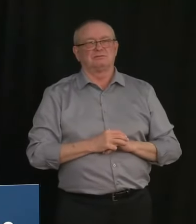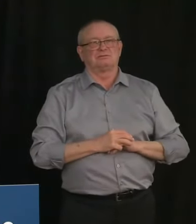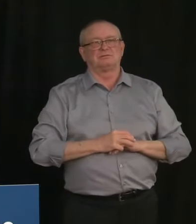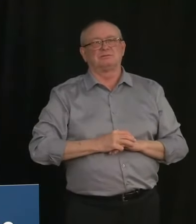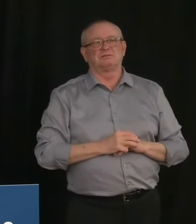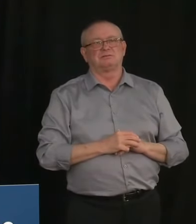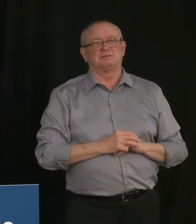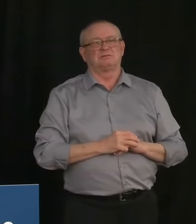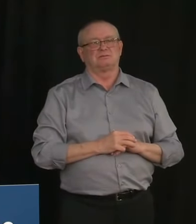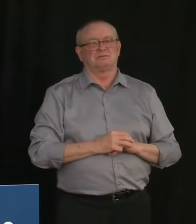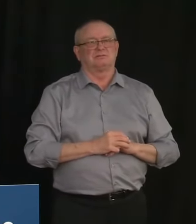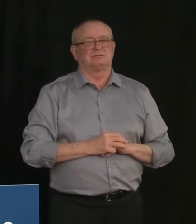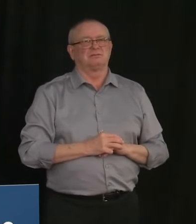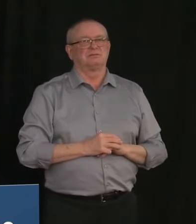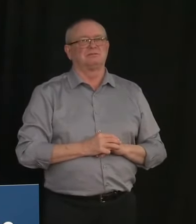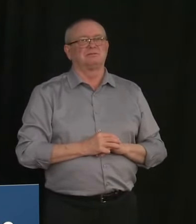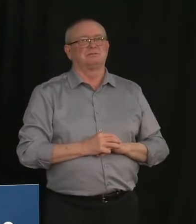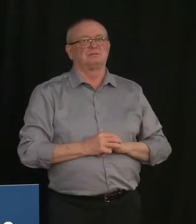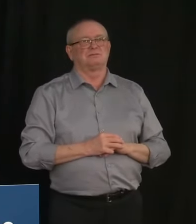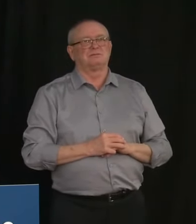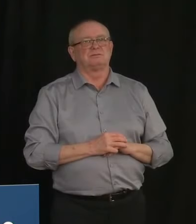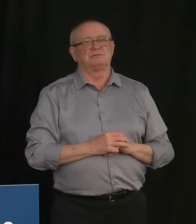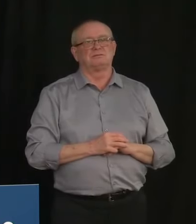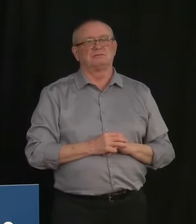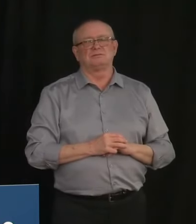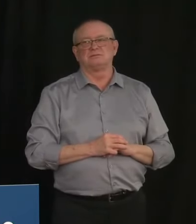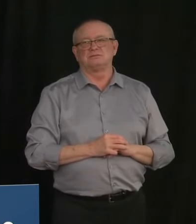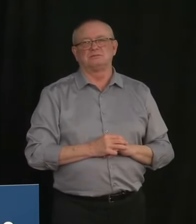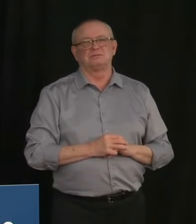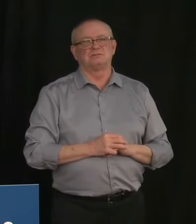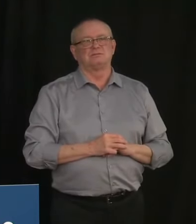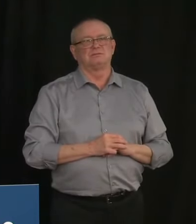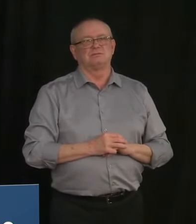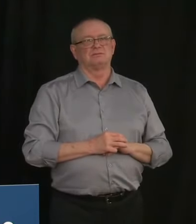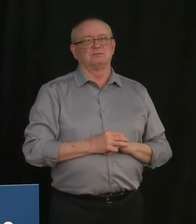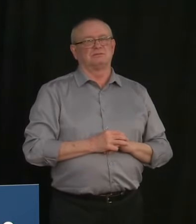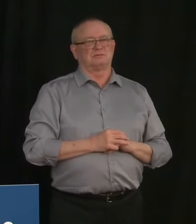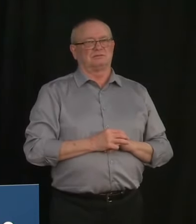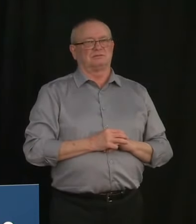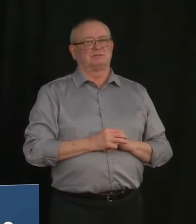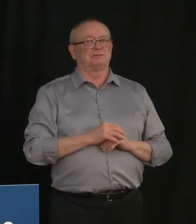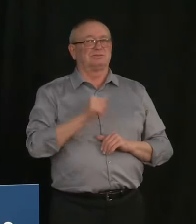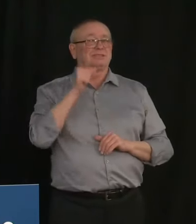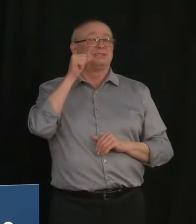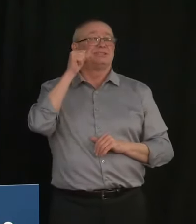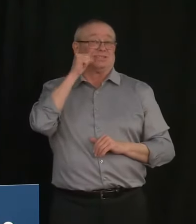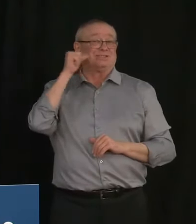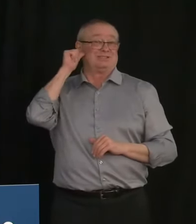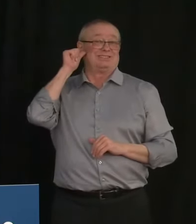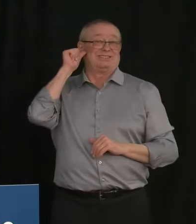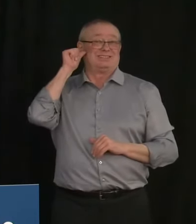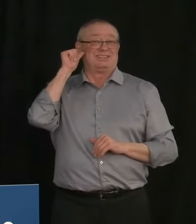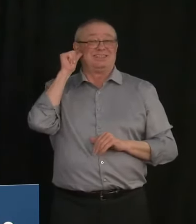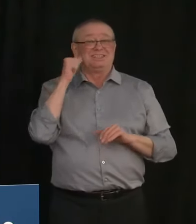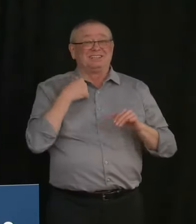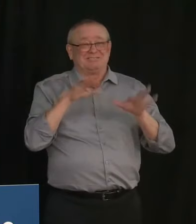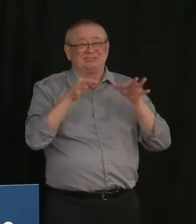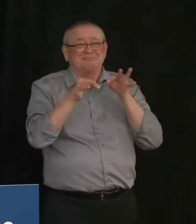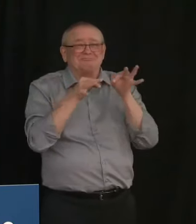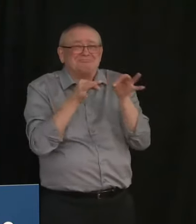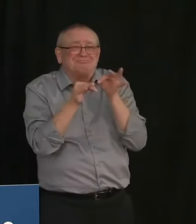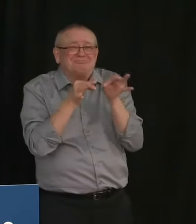contacts starts after those 10 days are finished. When I mentioned yesterday that a maximum quarantine period for